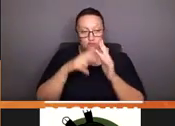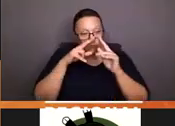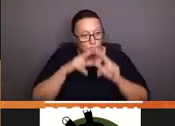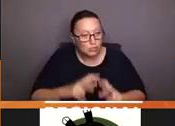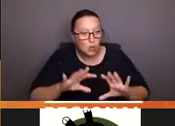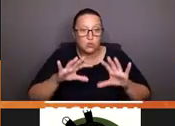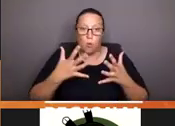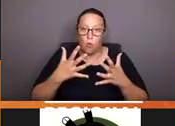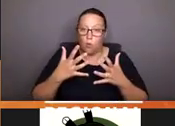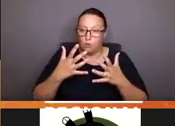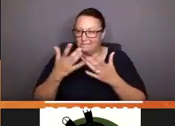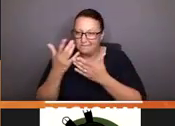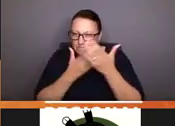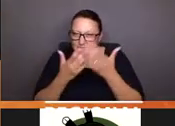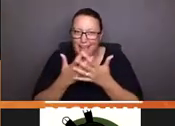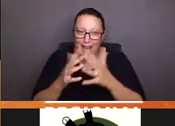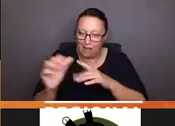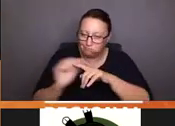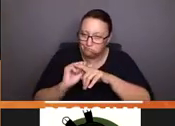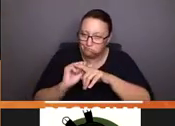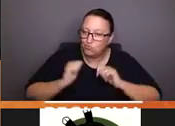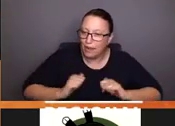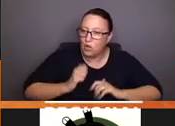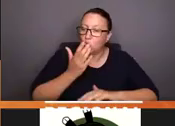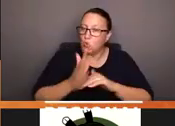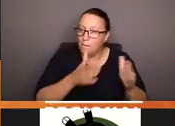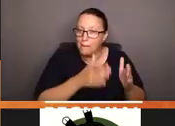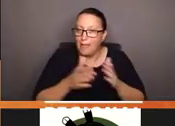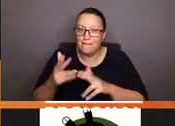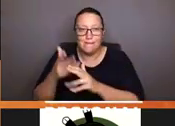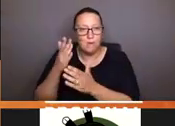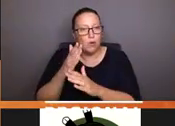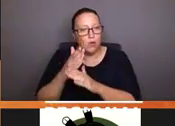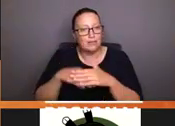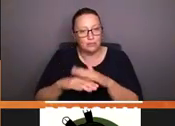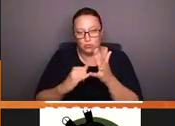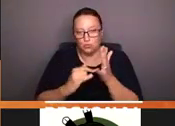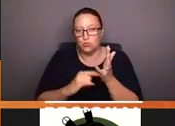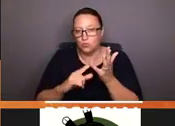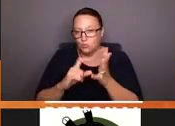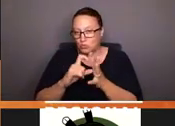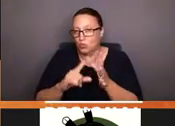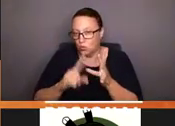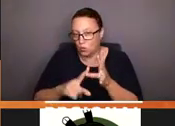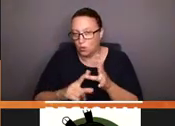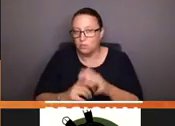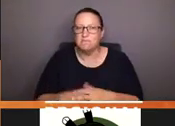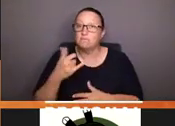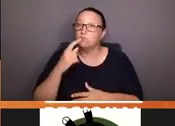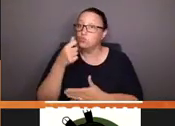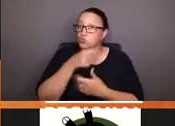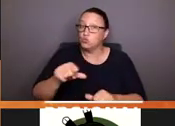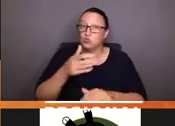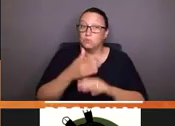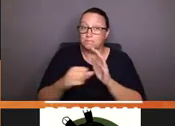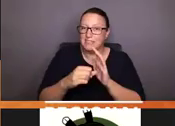training in new studio methods and developing sustainable production processes. You might use some of the funds to buy new equipment